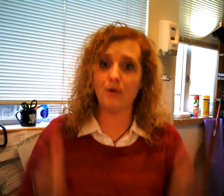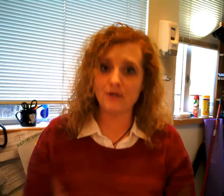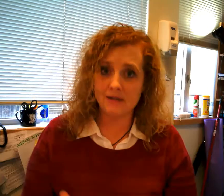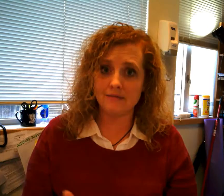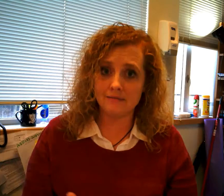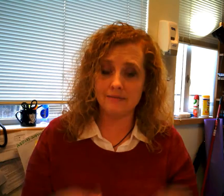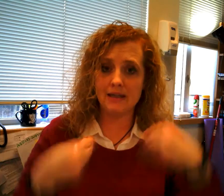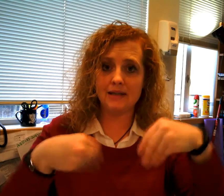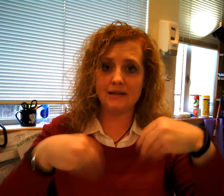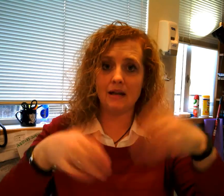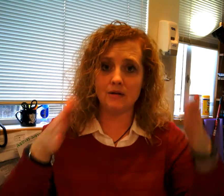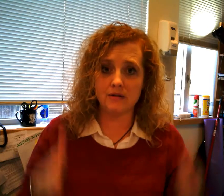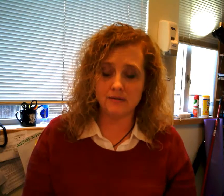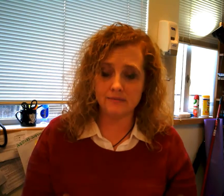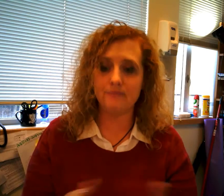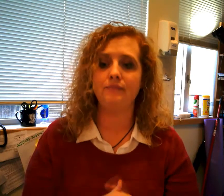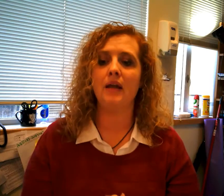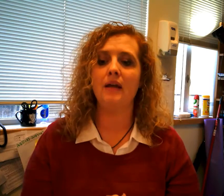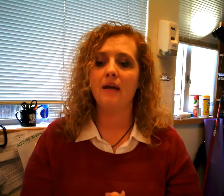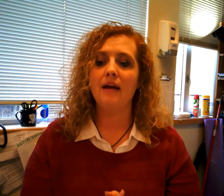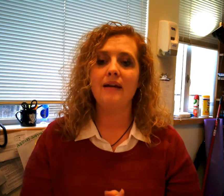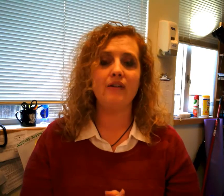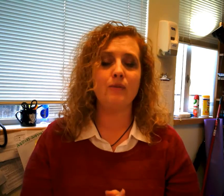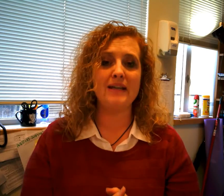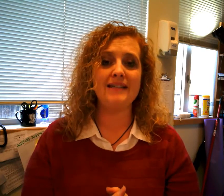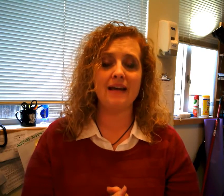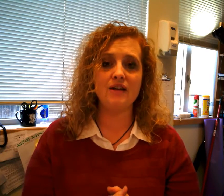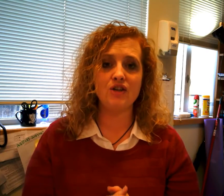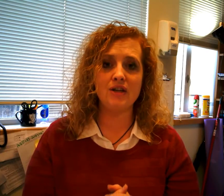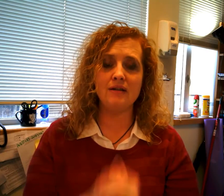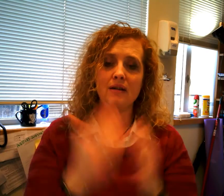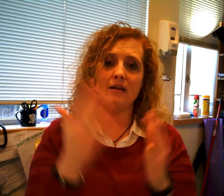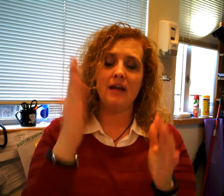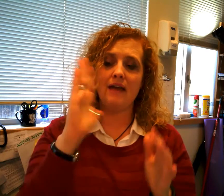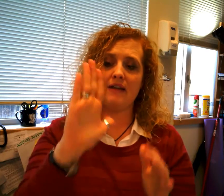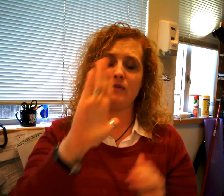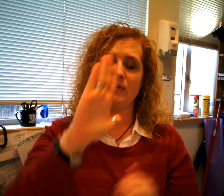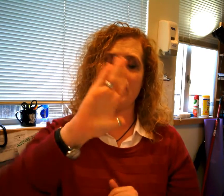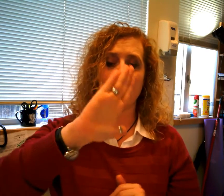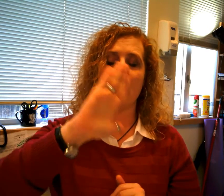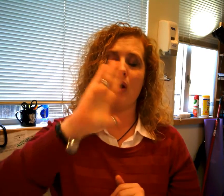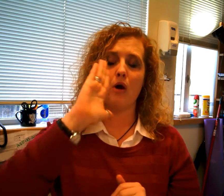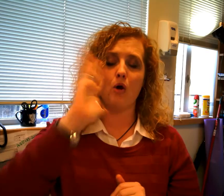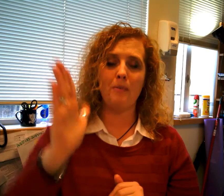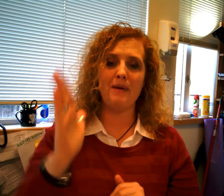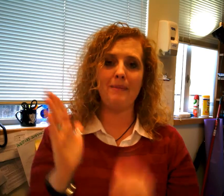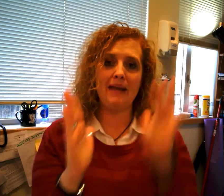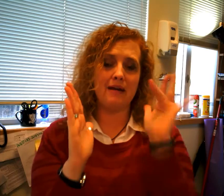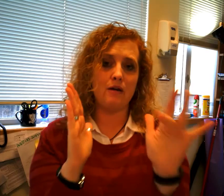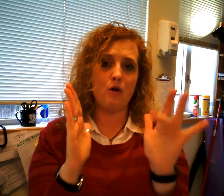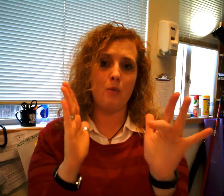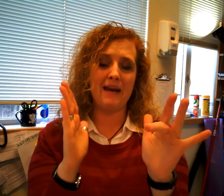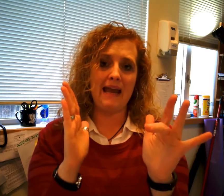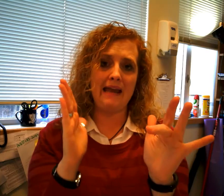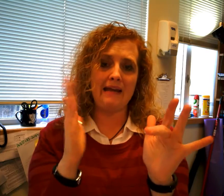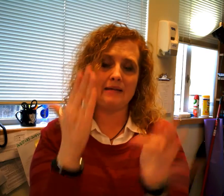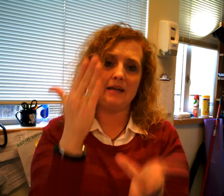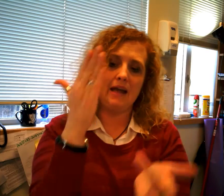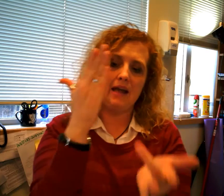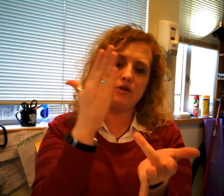salesperson, seller. Next one is technician, and that's with an open B and an open 8, and you're